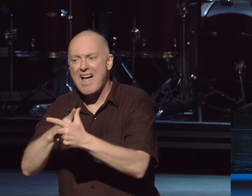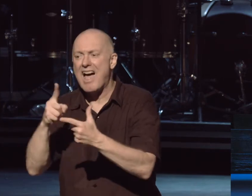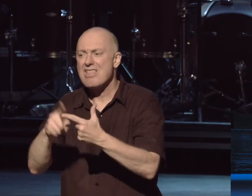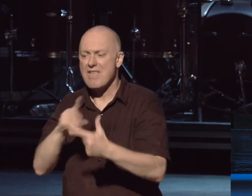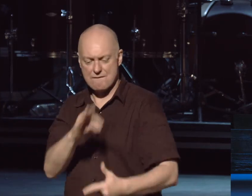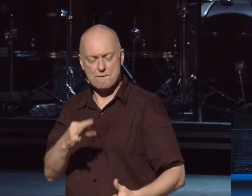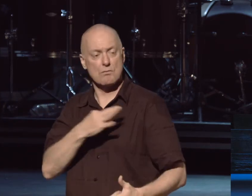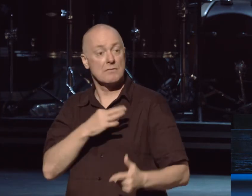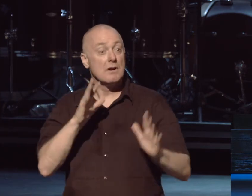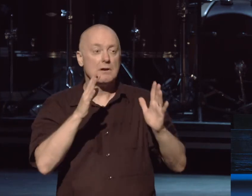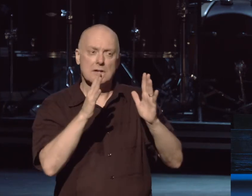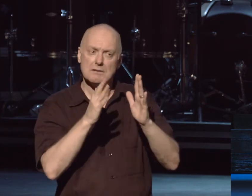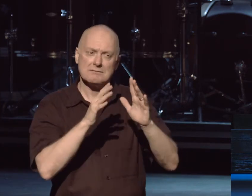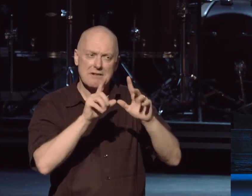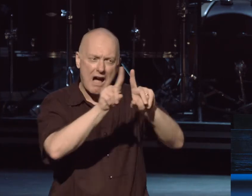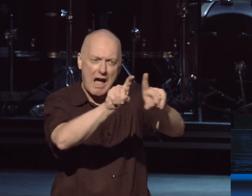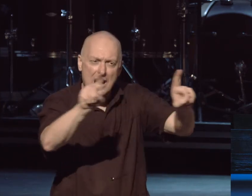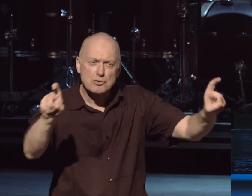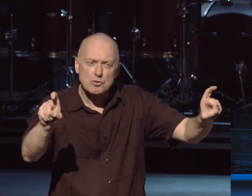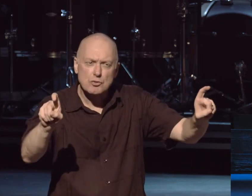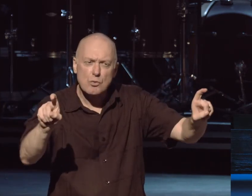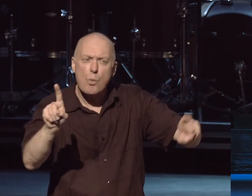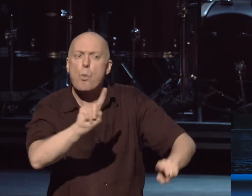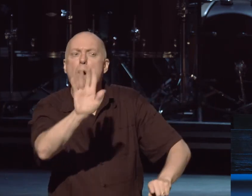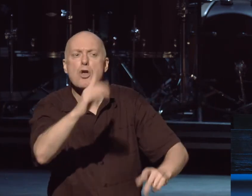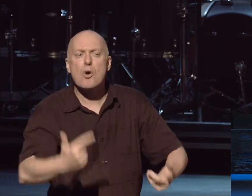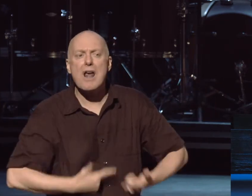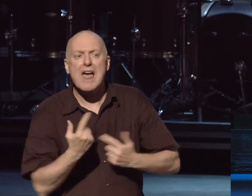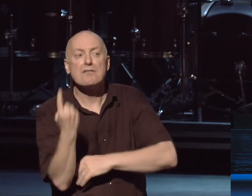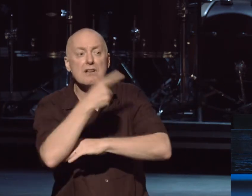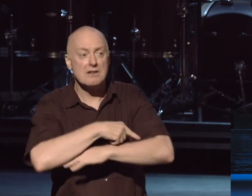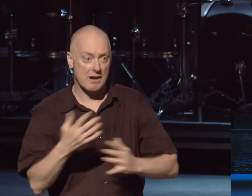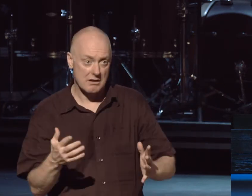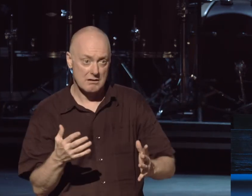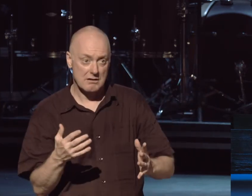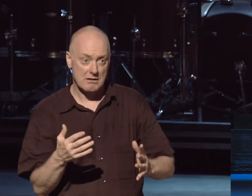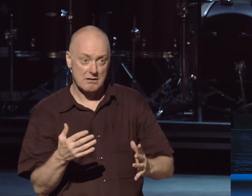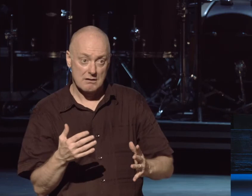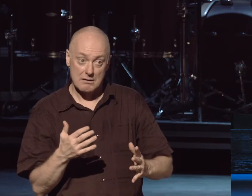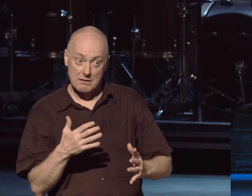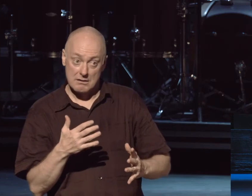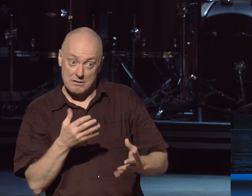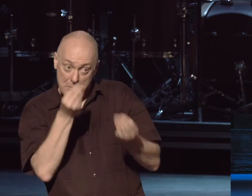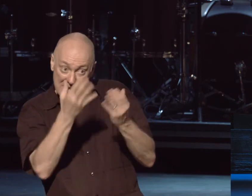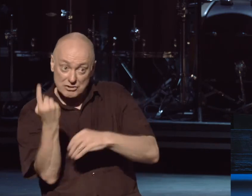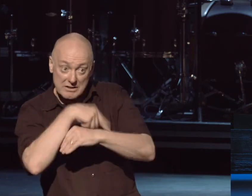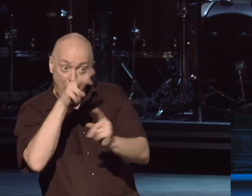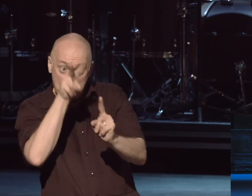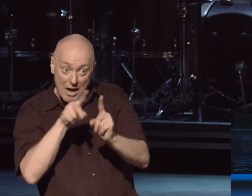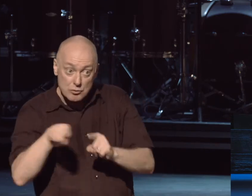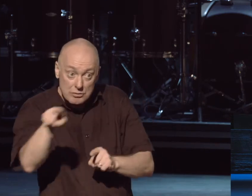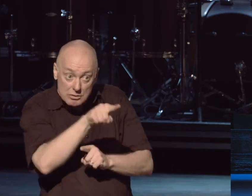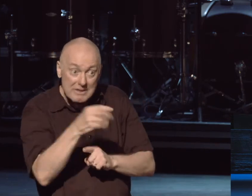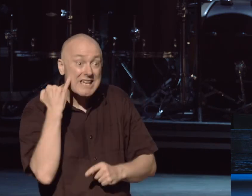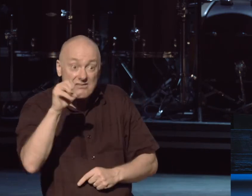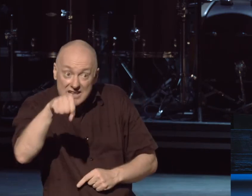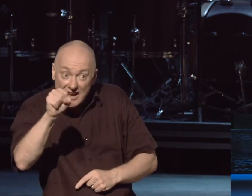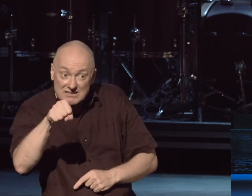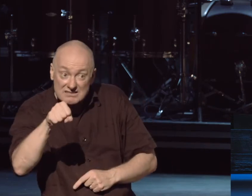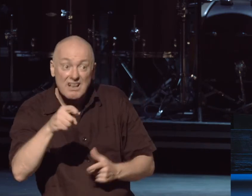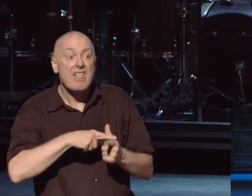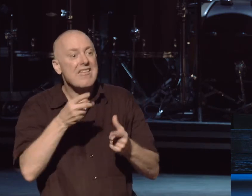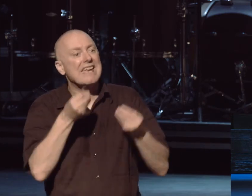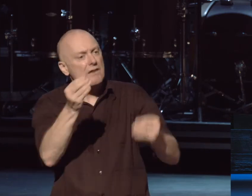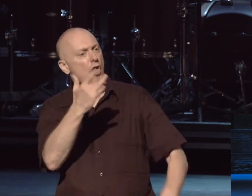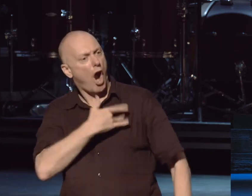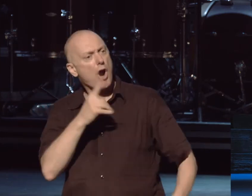where are you today? Does this message apply to you? And if it does, then you got to give your heart to the Lord. And listen,